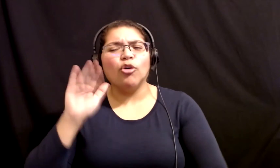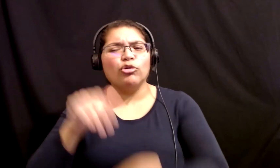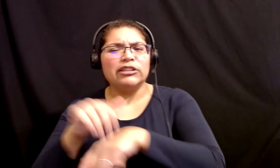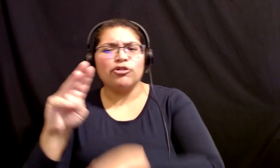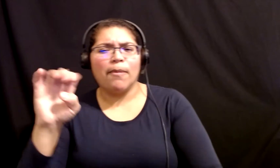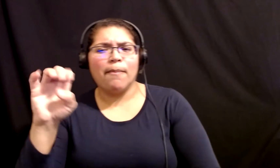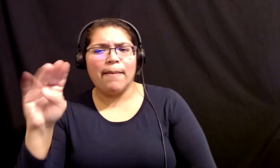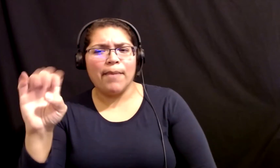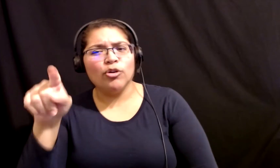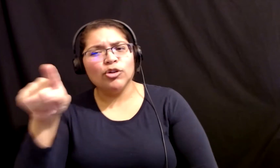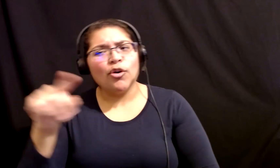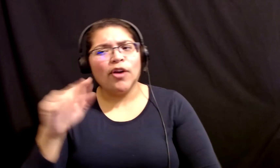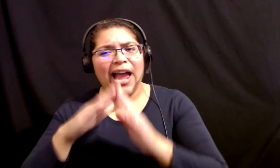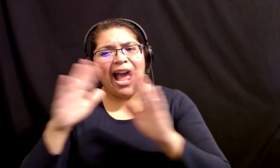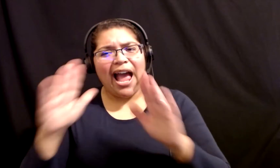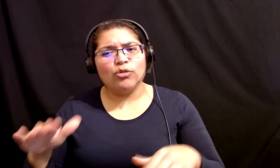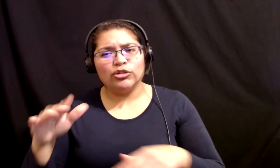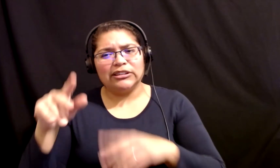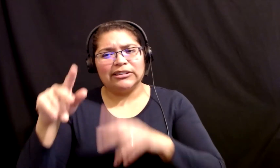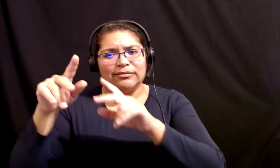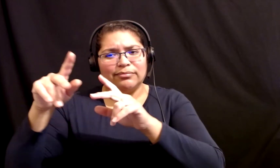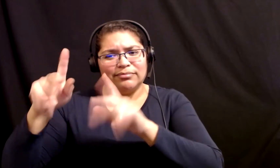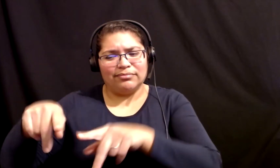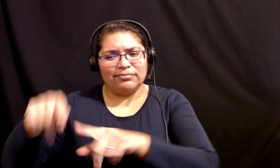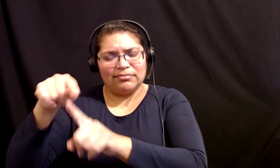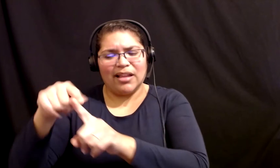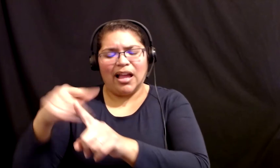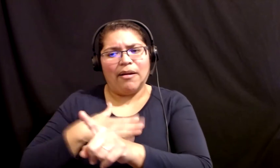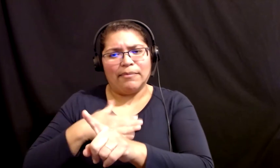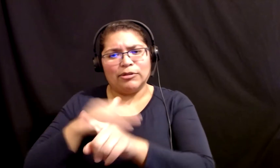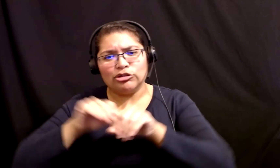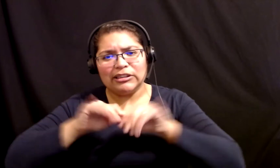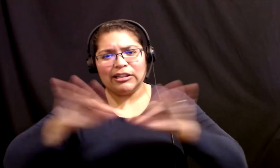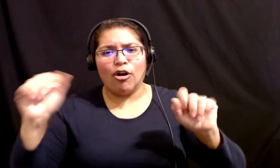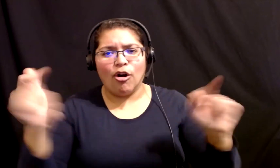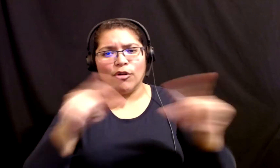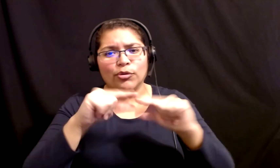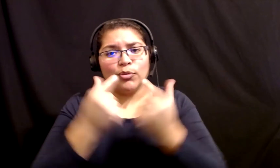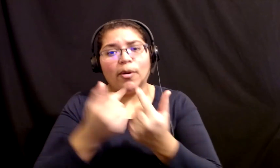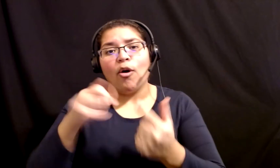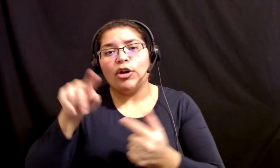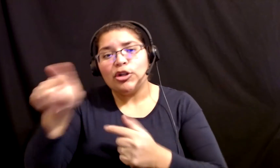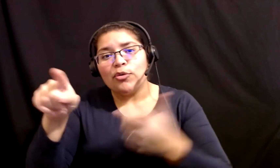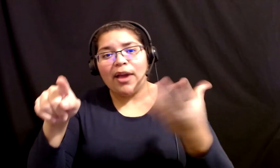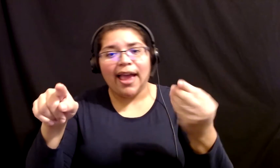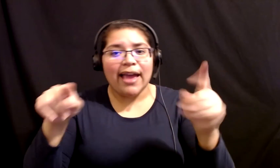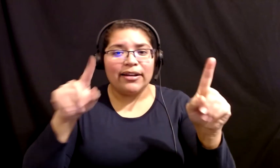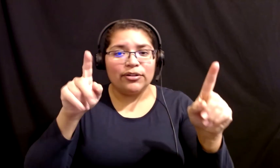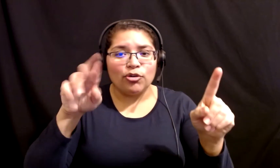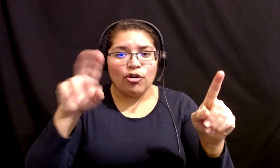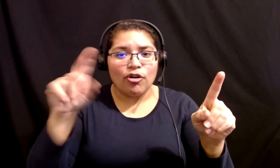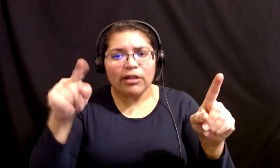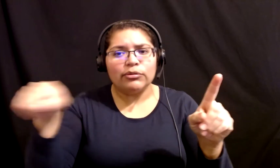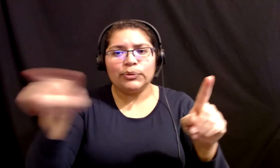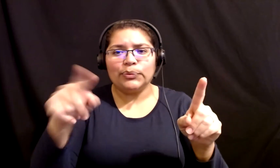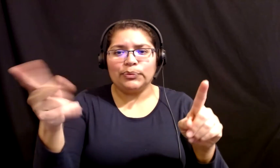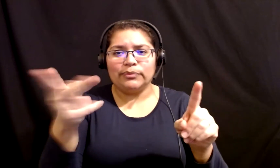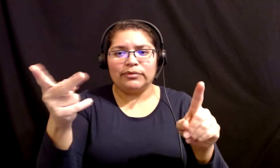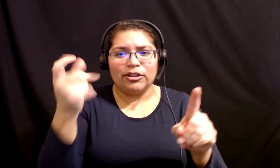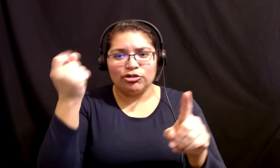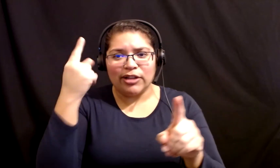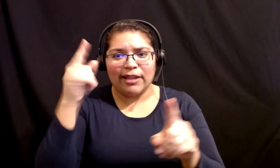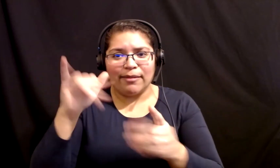since you're a housing wonk. I might send, I'm happy to send it to the whole group, or you and Kurt or whoever really understands those programs, because